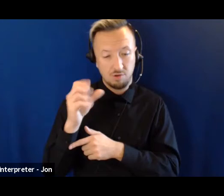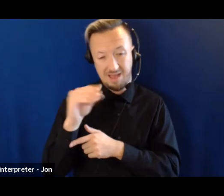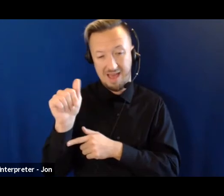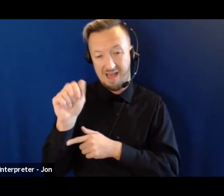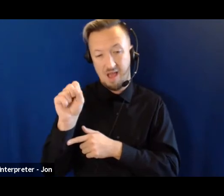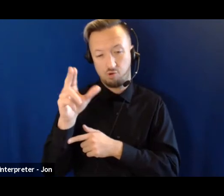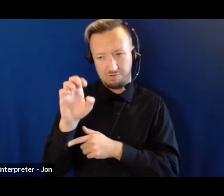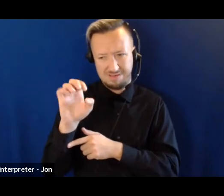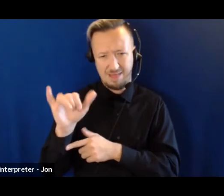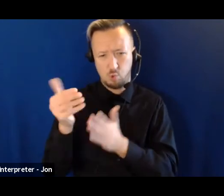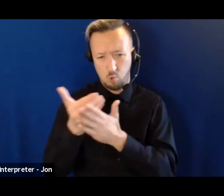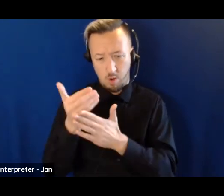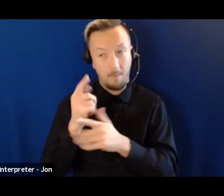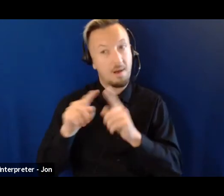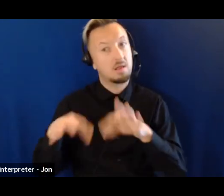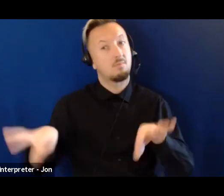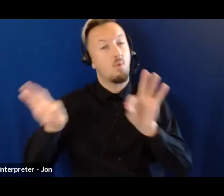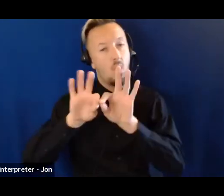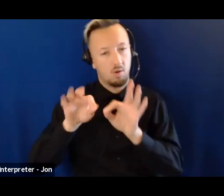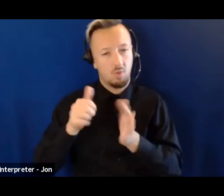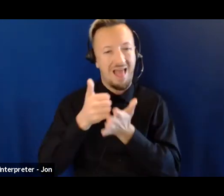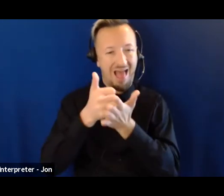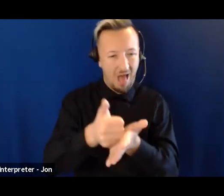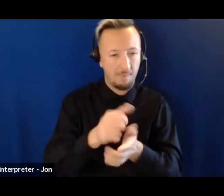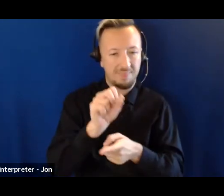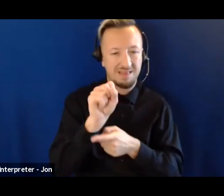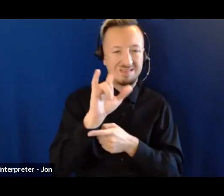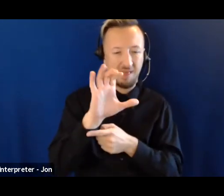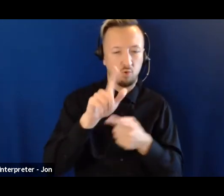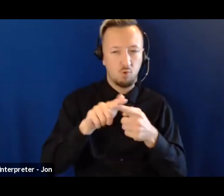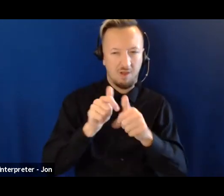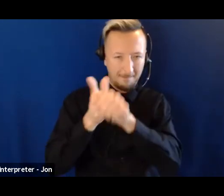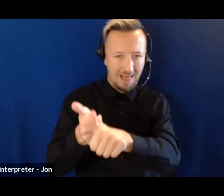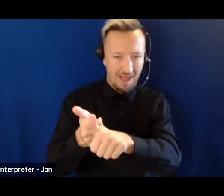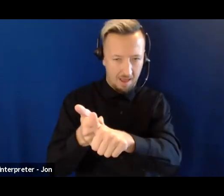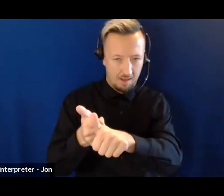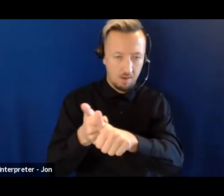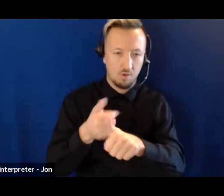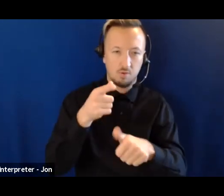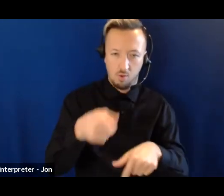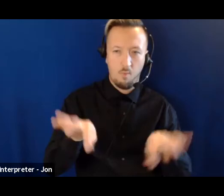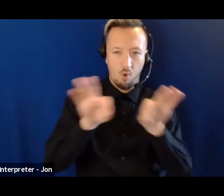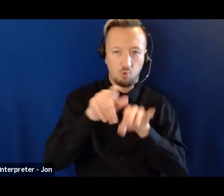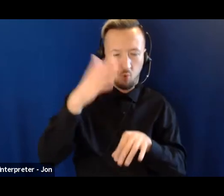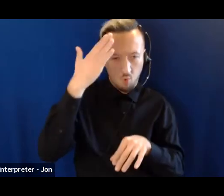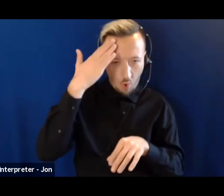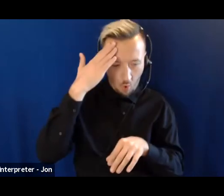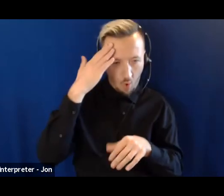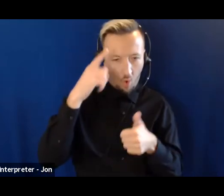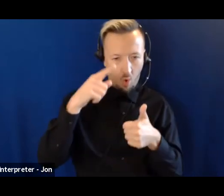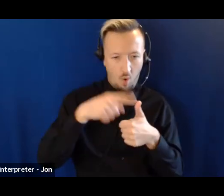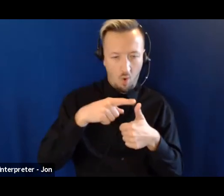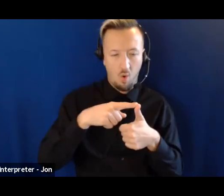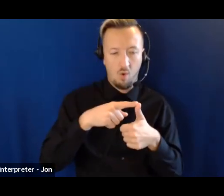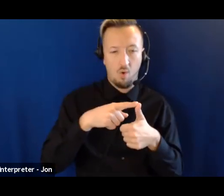because this is what helps you to be compliant. So you need to know the indicators and assurances. You need to know what you